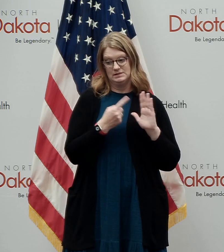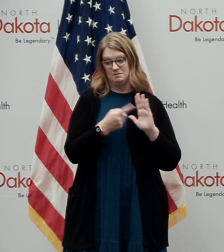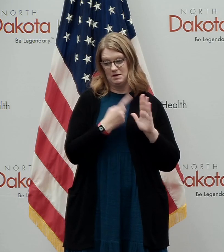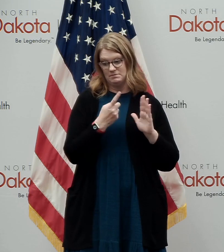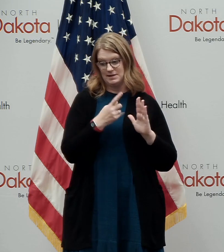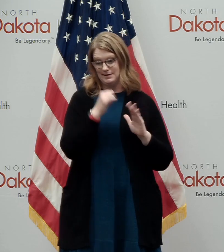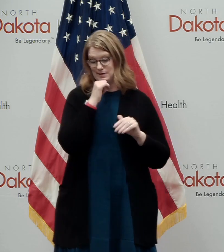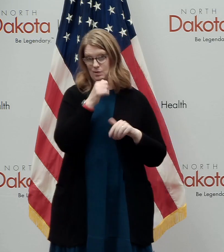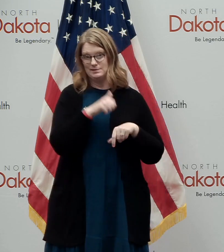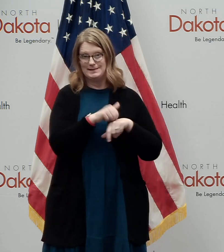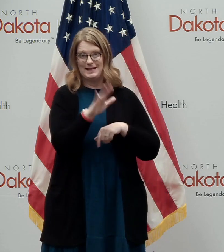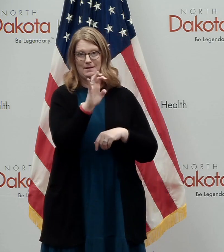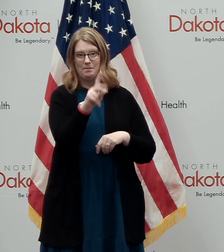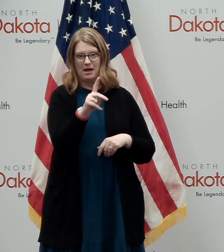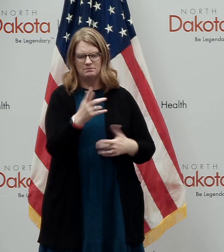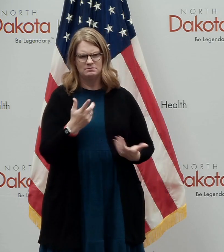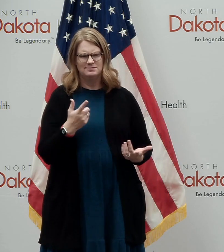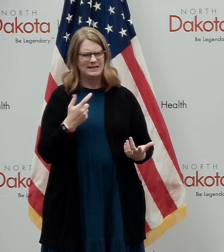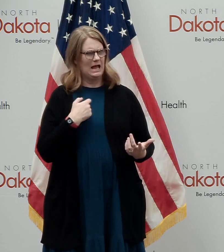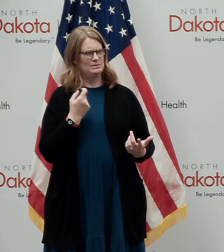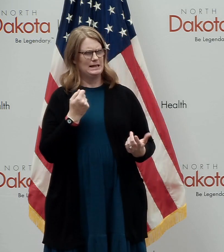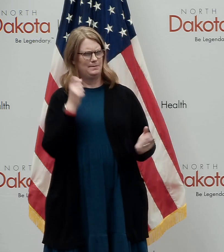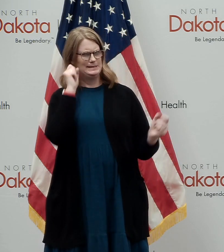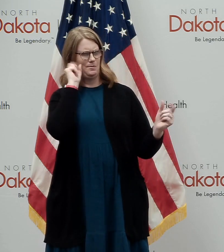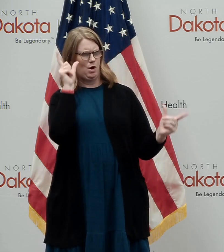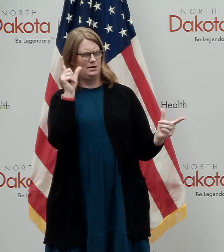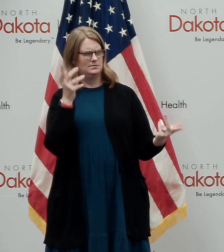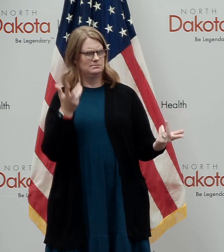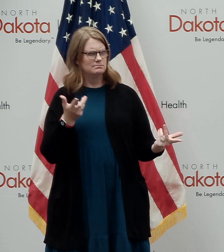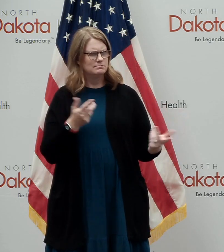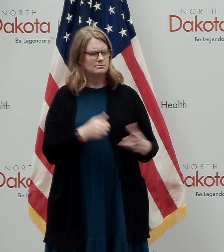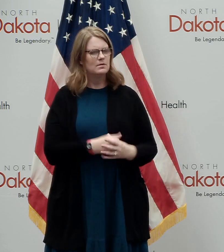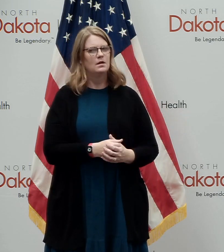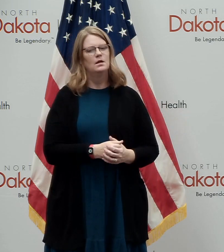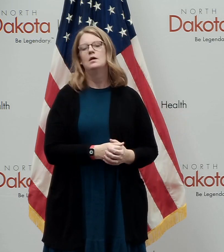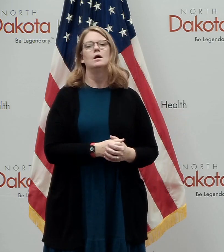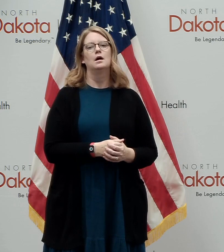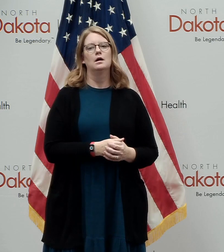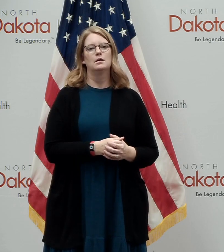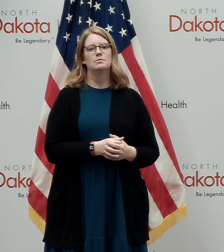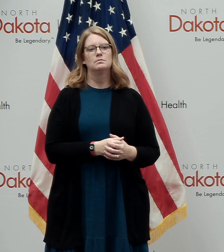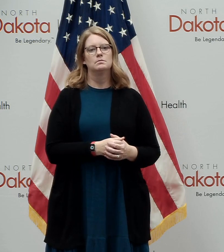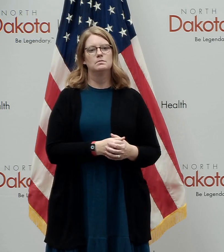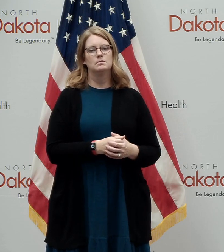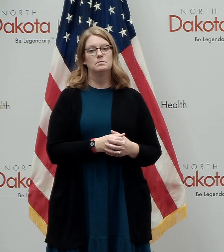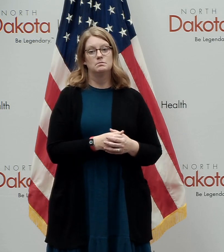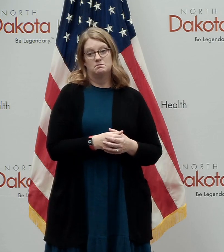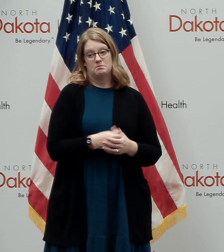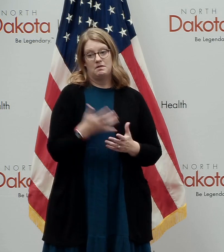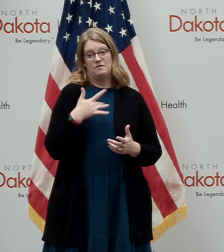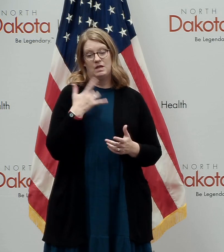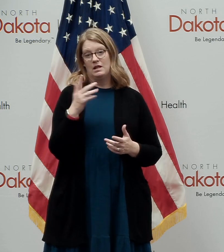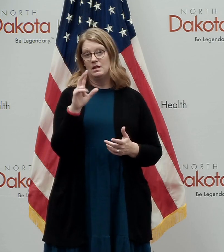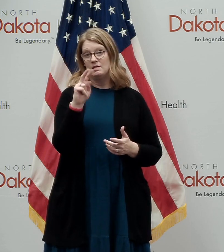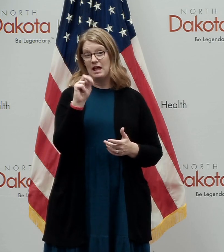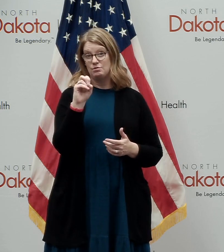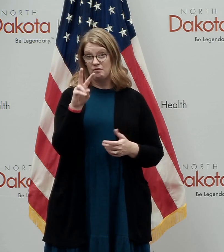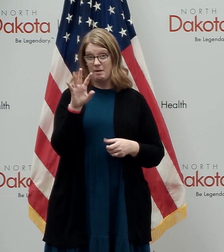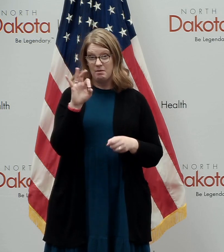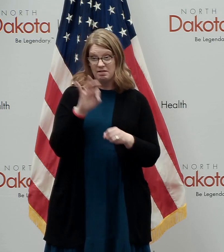And so that was a little surprising. I would suspect that November's election is going to be a little bit